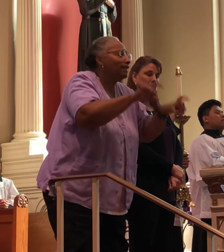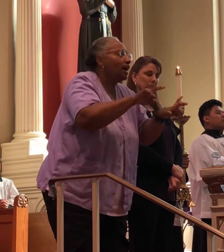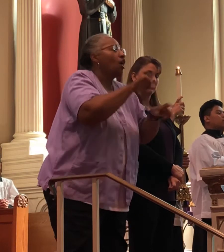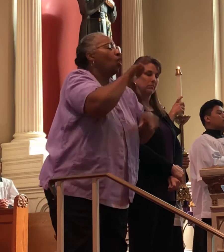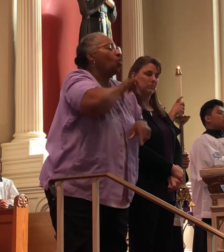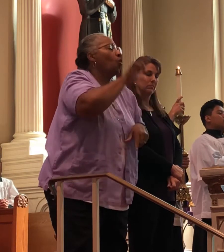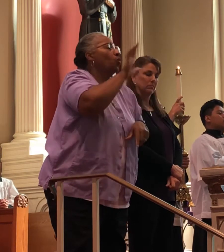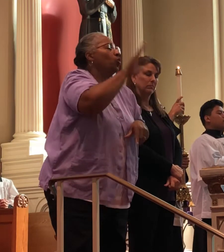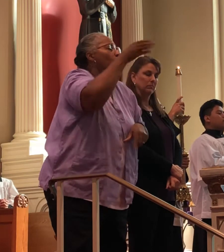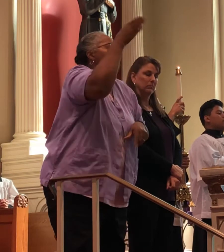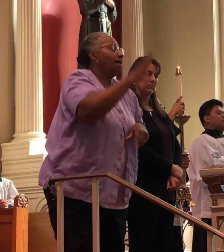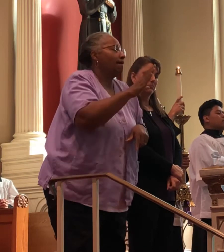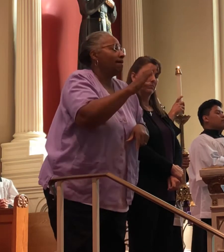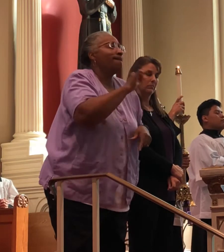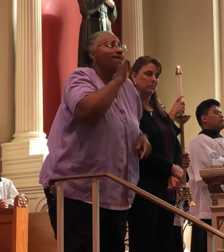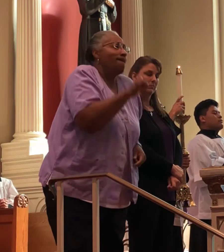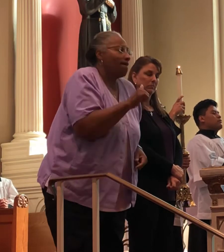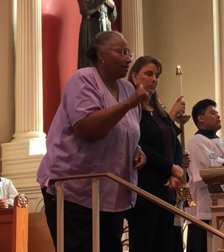test."